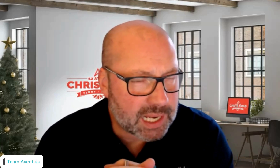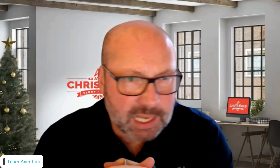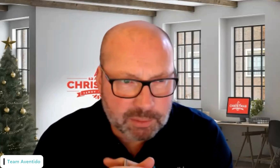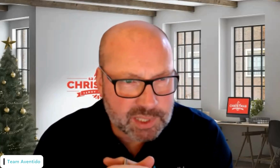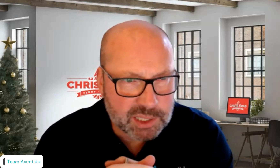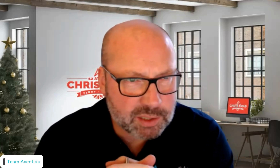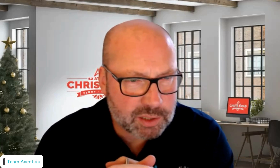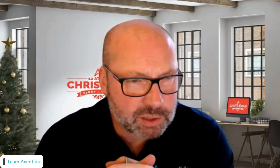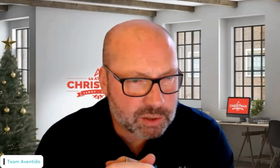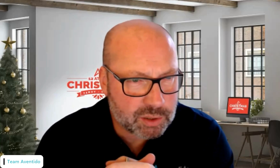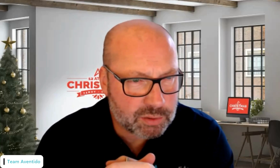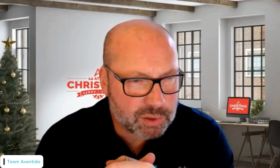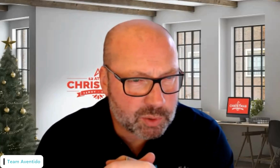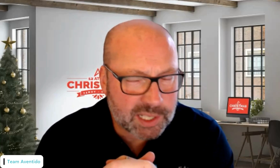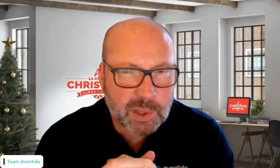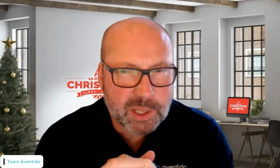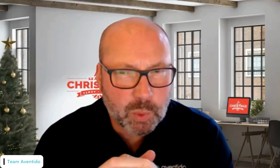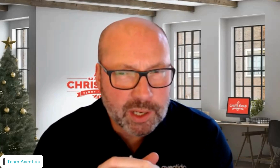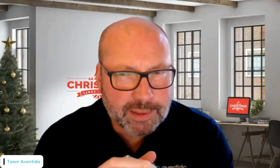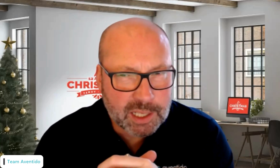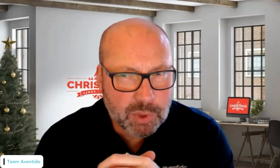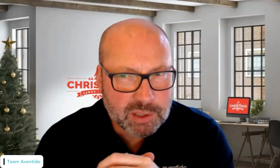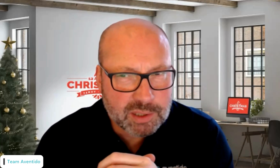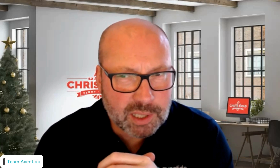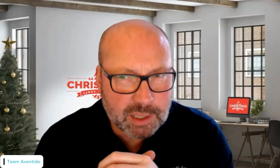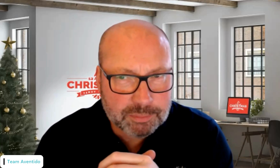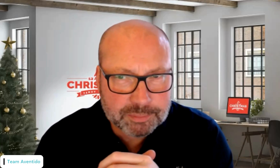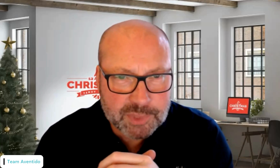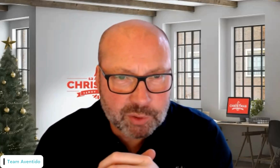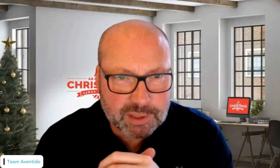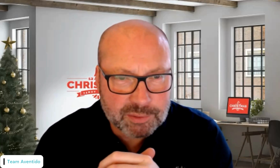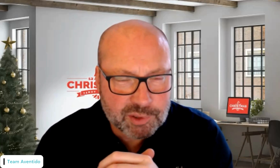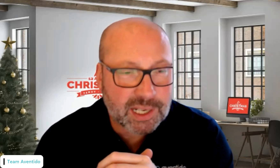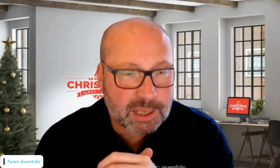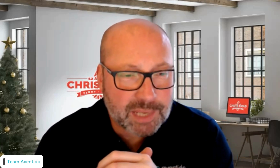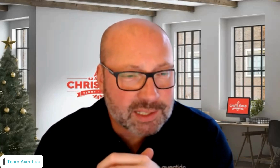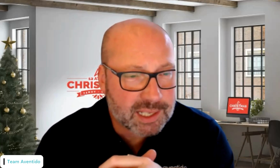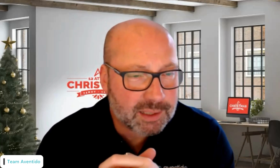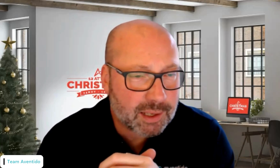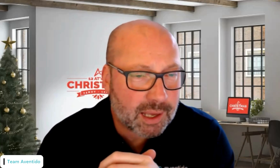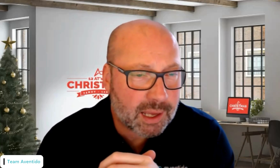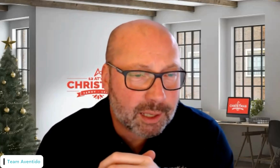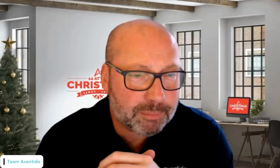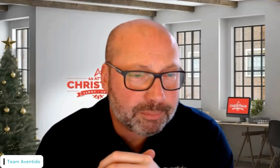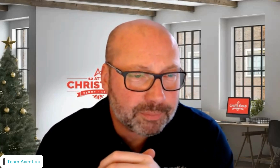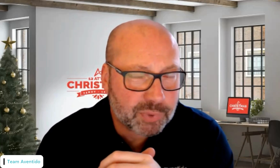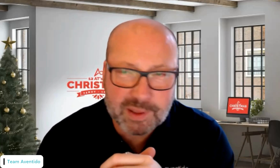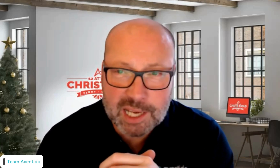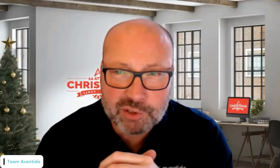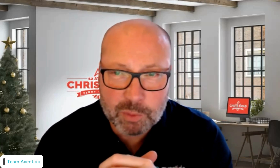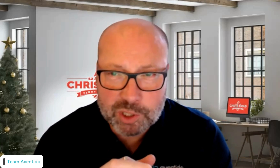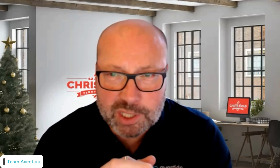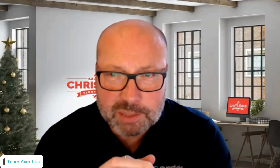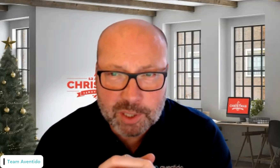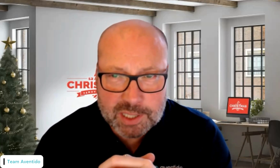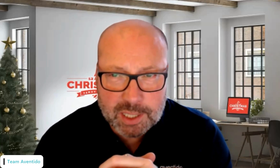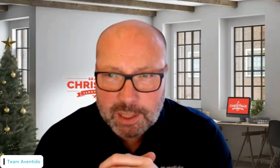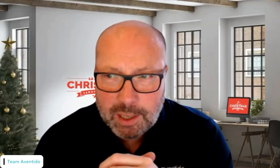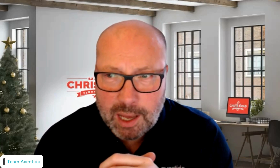was it 2021, I think it was, during Strictly Come Dancing. Probably the last year I watched it, to be honest.